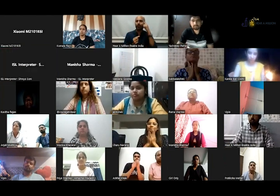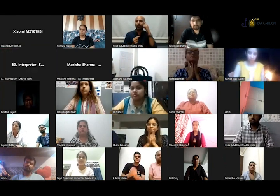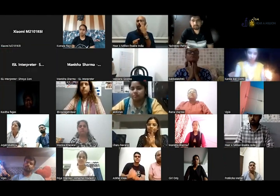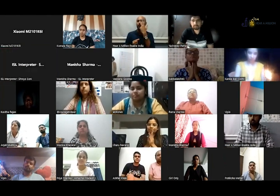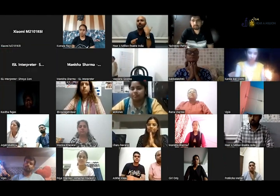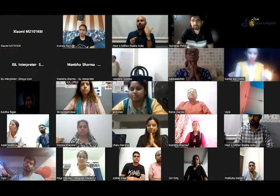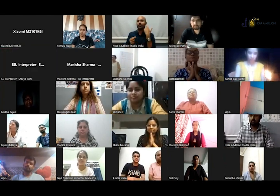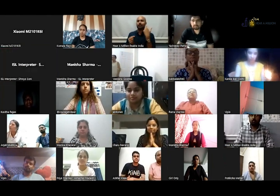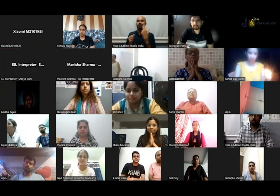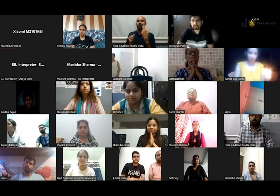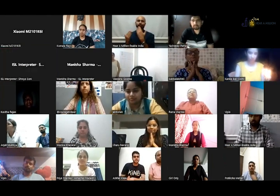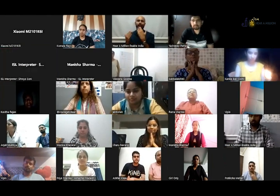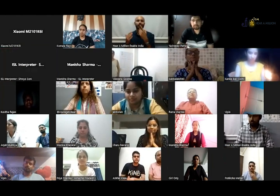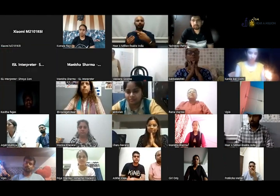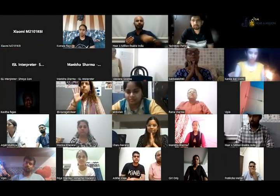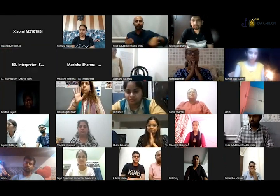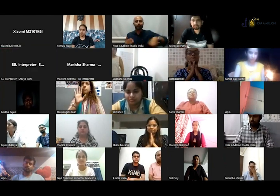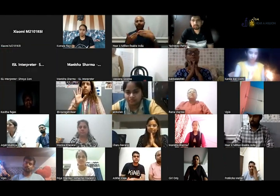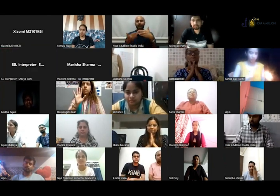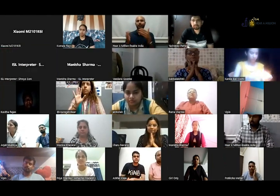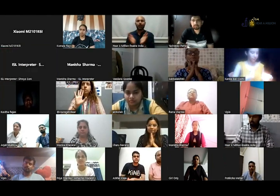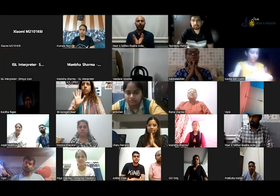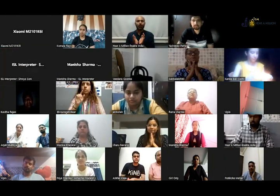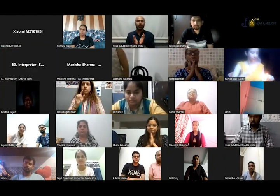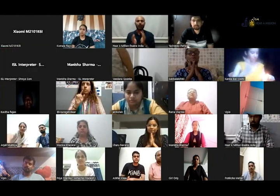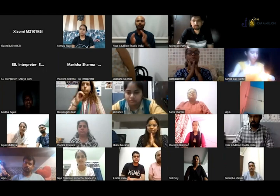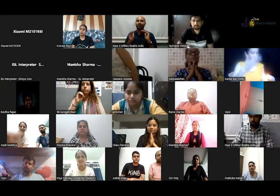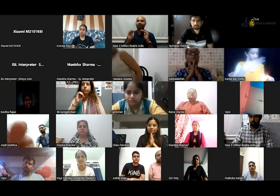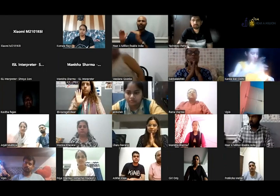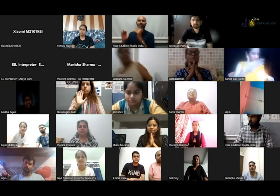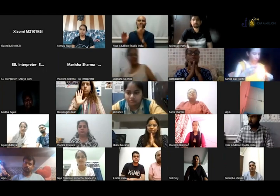Thank you, everyone, for being part of this